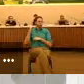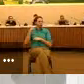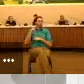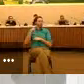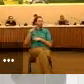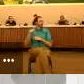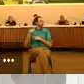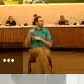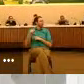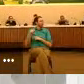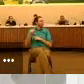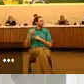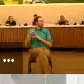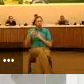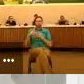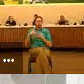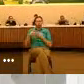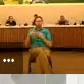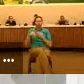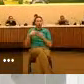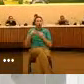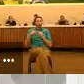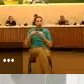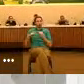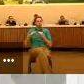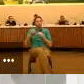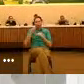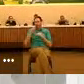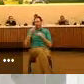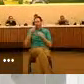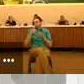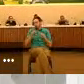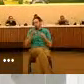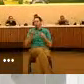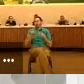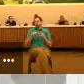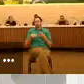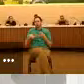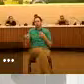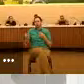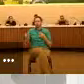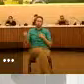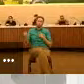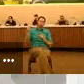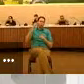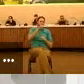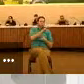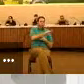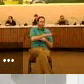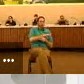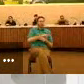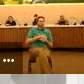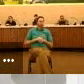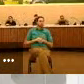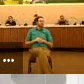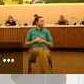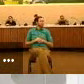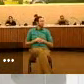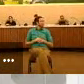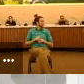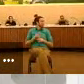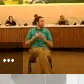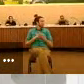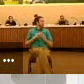grades. Okay. All the drainage is then directed to the west. So